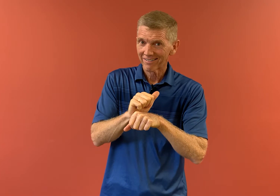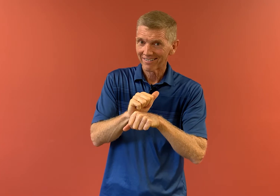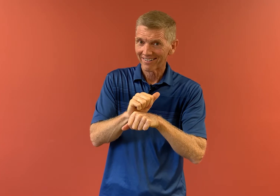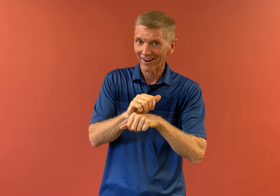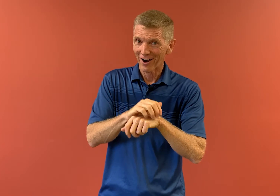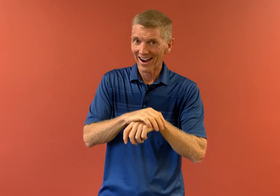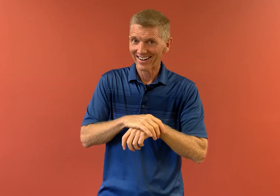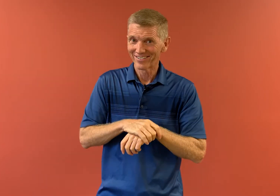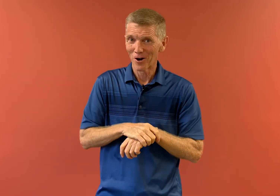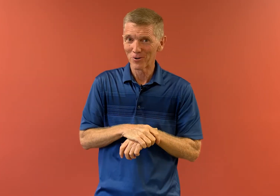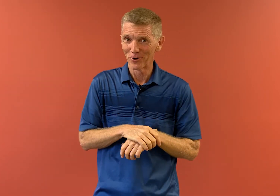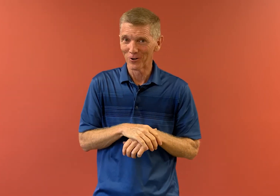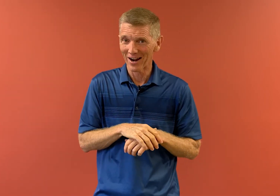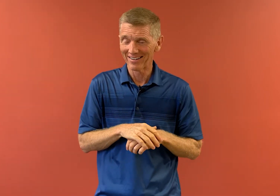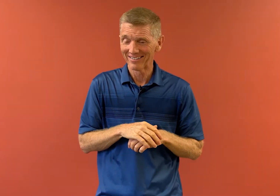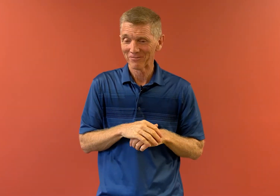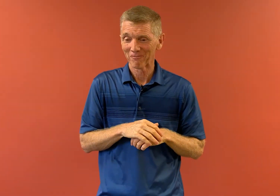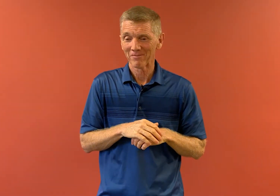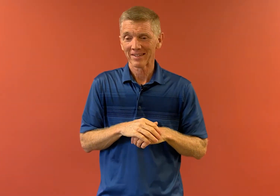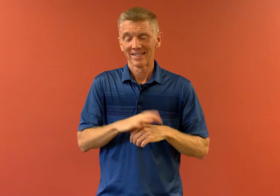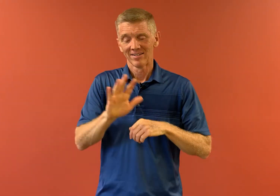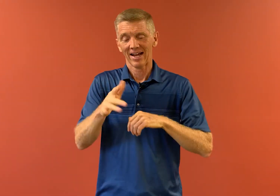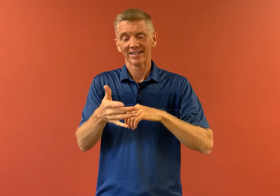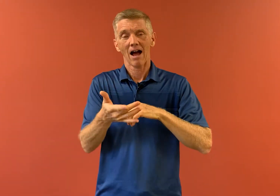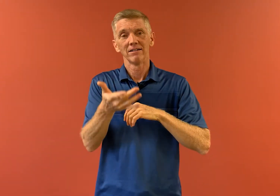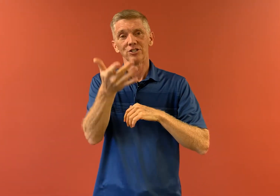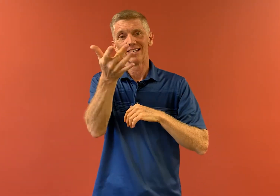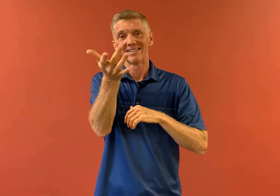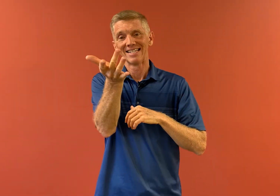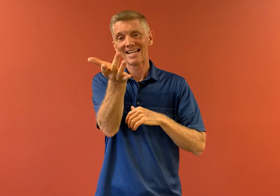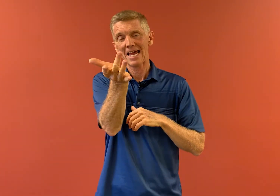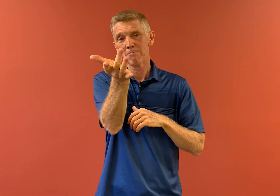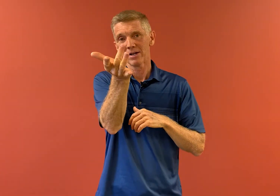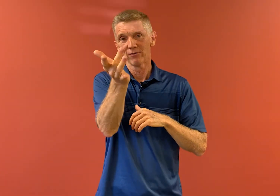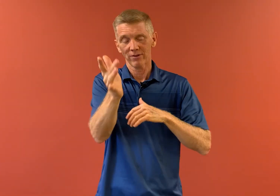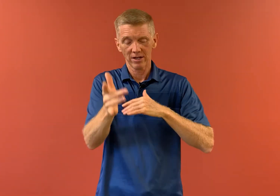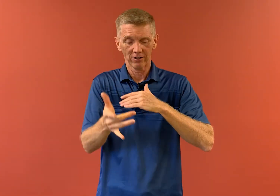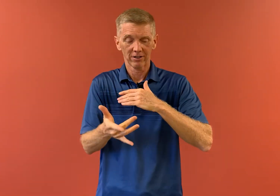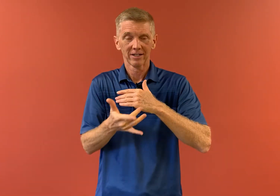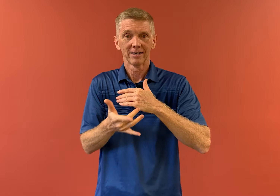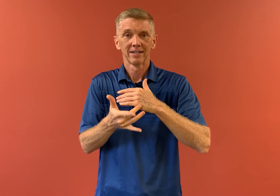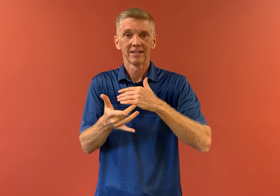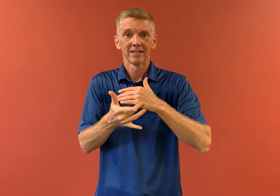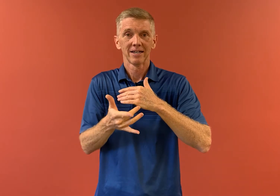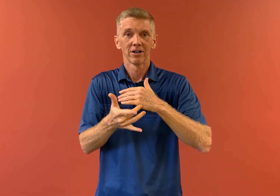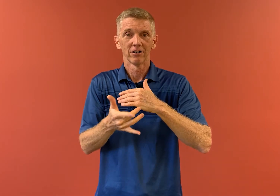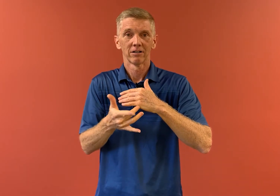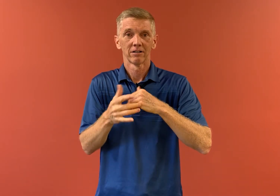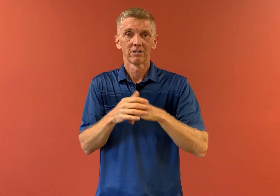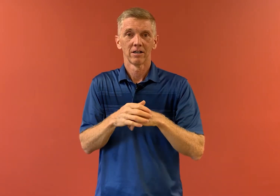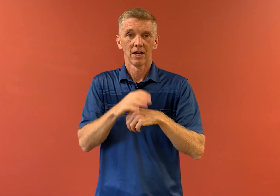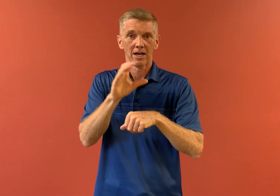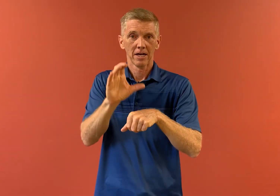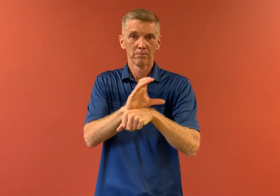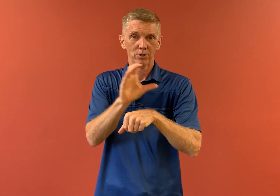All right. Hope you're doing great. Technology. It's the same middle finger here.